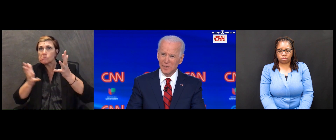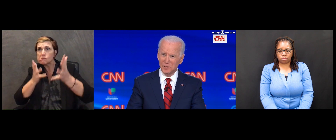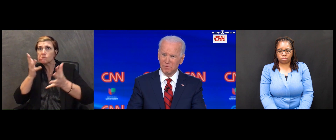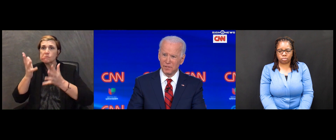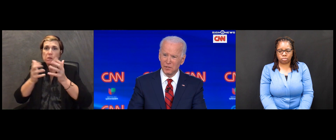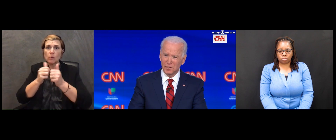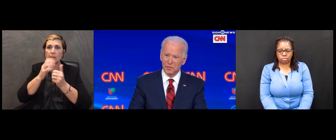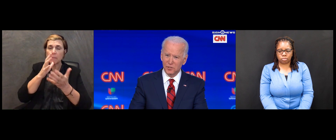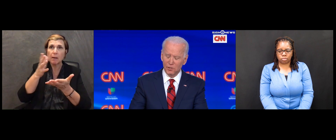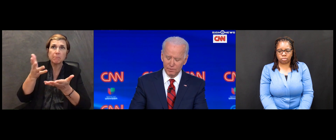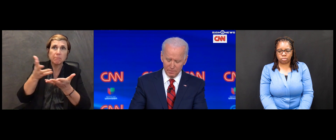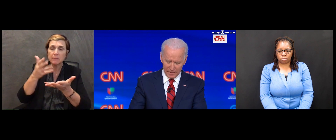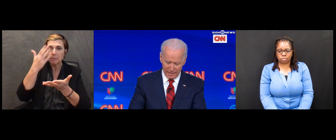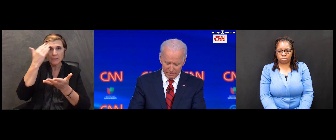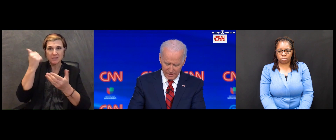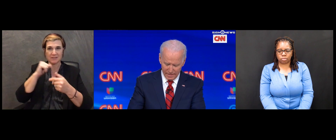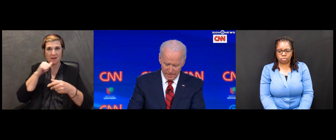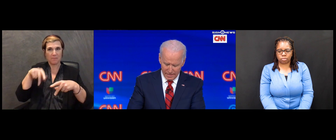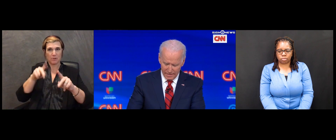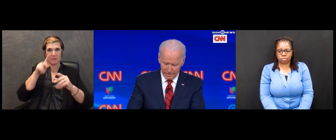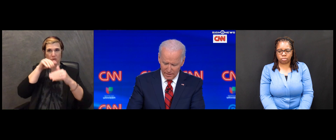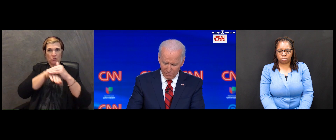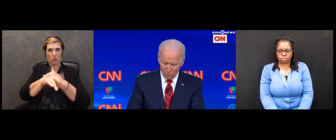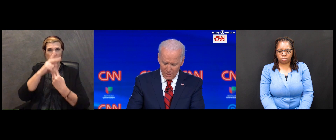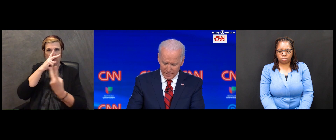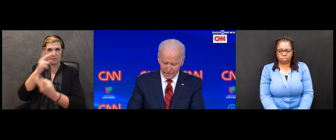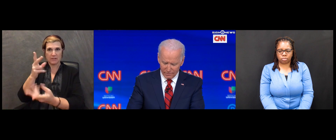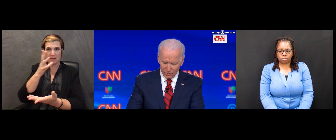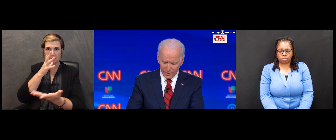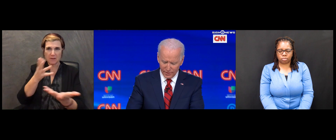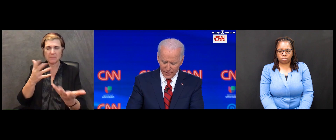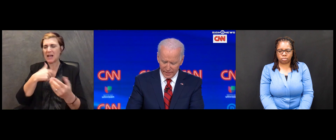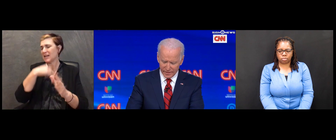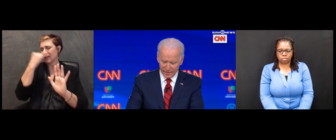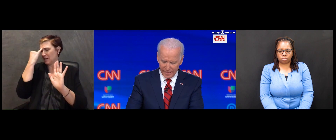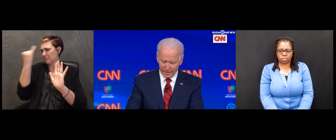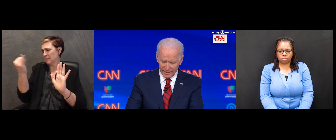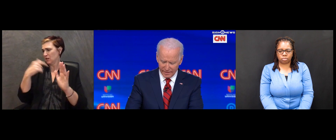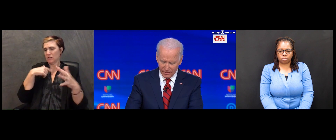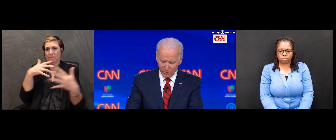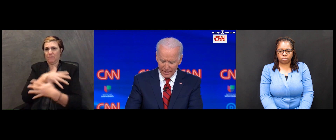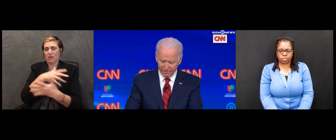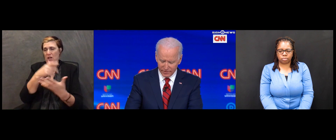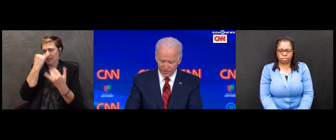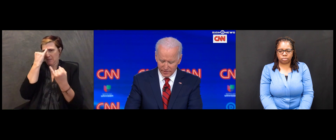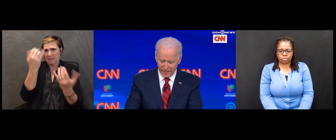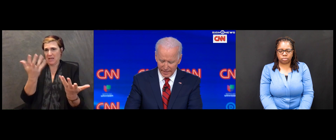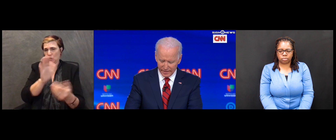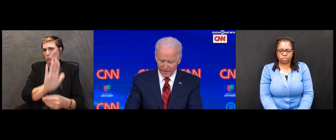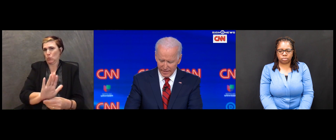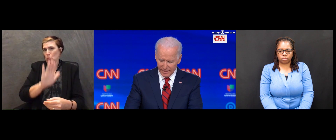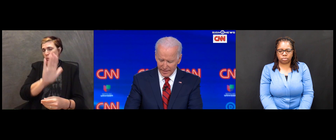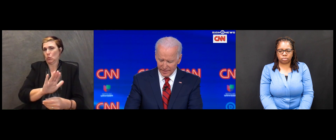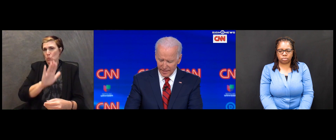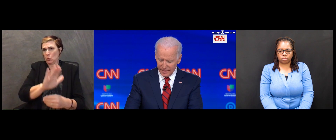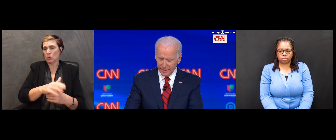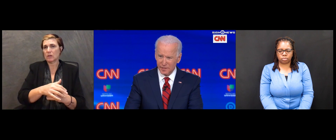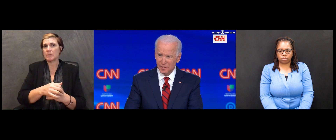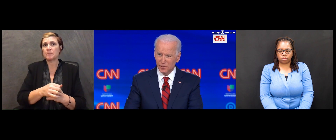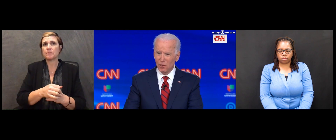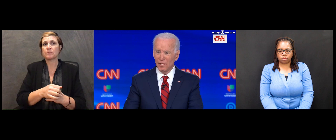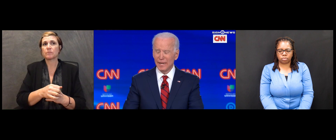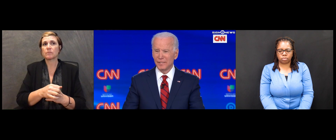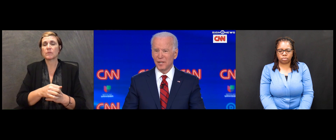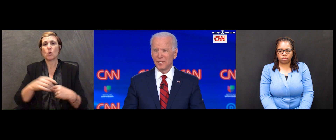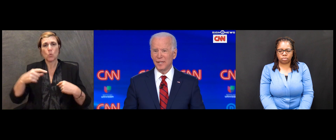can't imagine the fear and concern people have. Number one, one of the things that I think we have to understand is that this